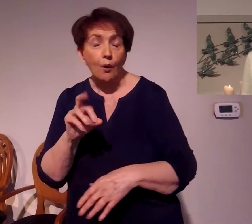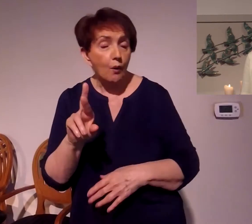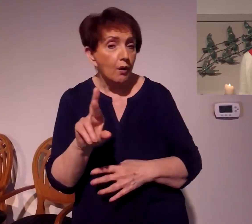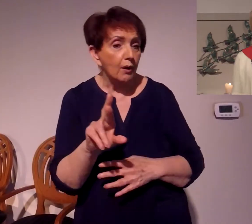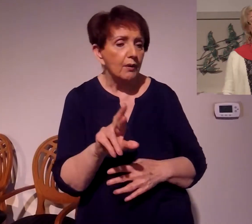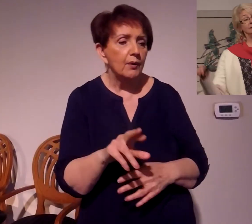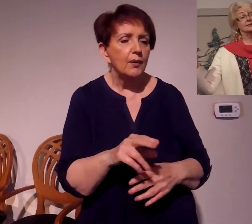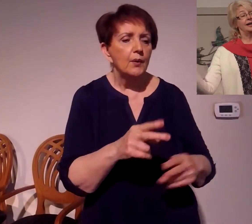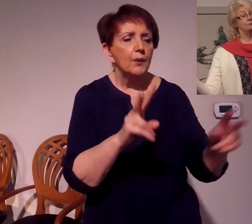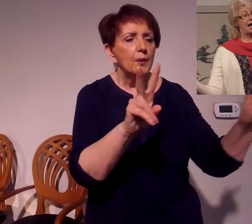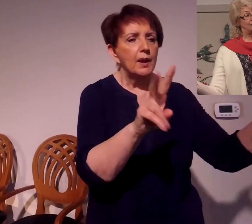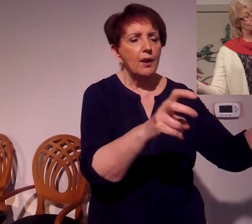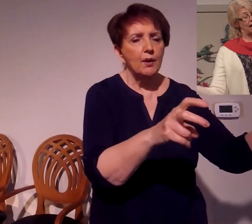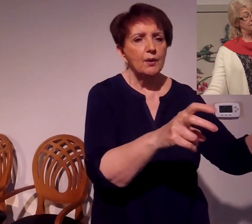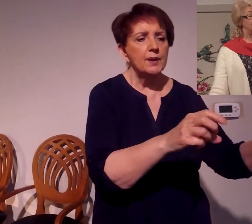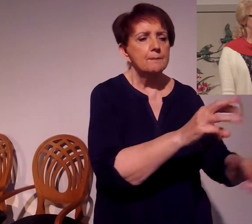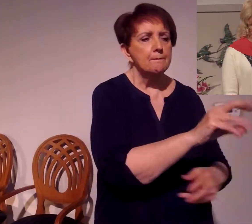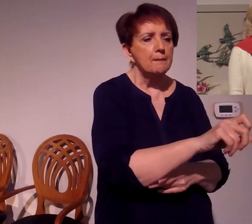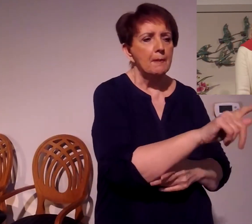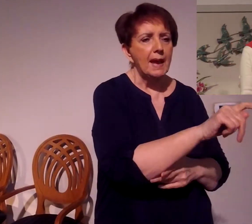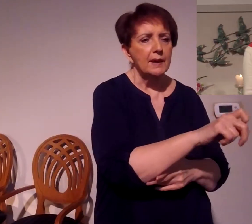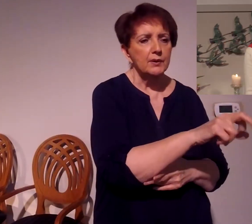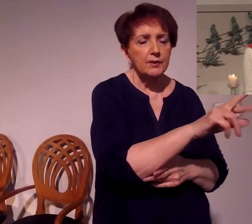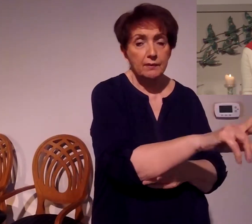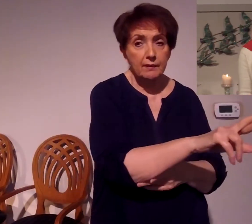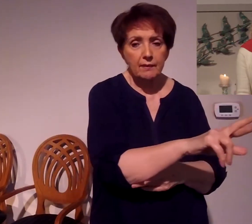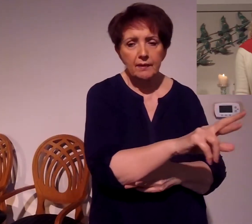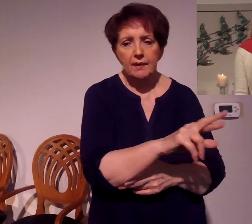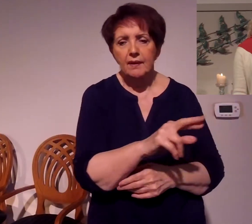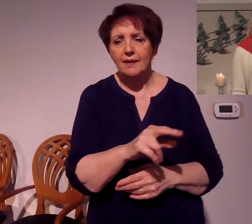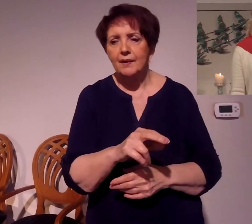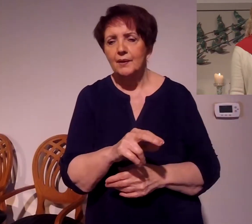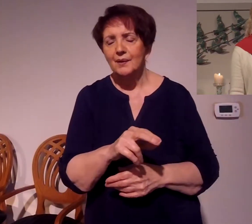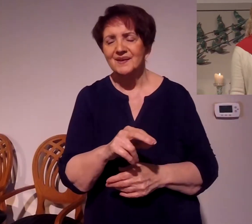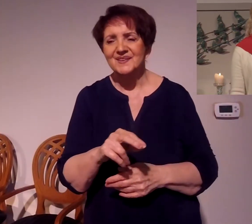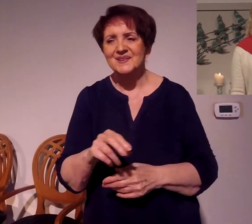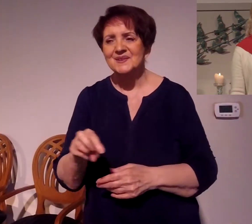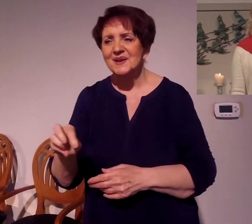Or we could call one side matter and the other side matter fast.